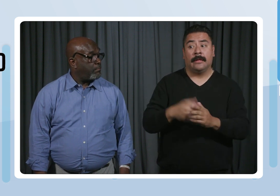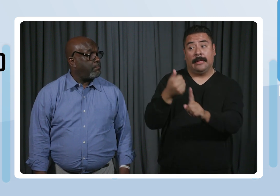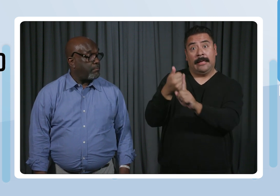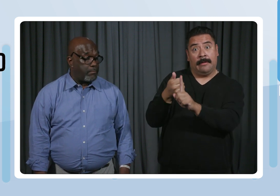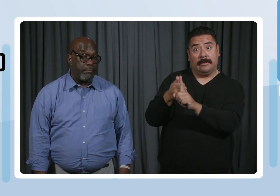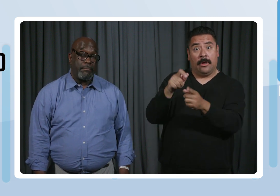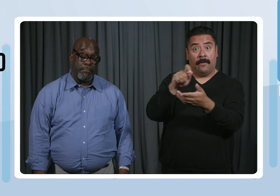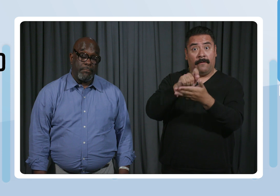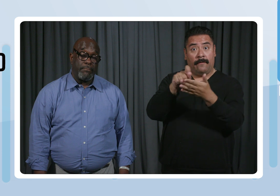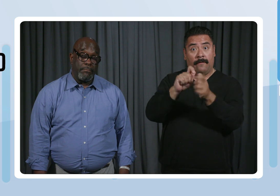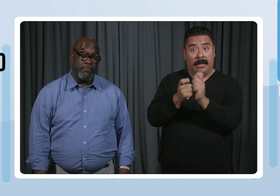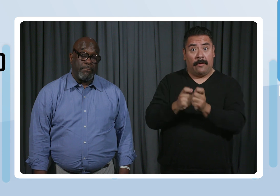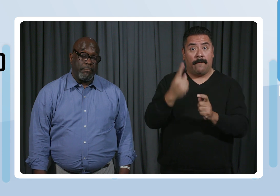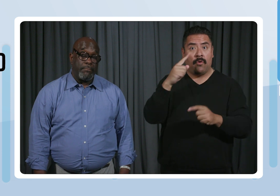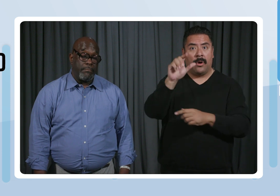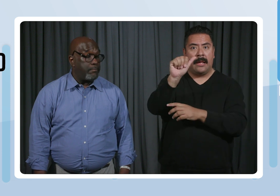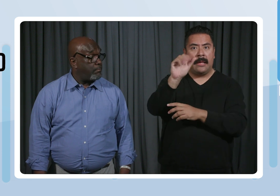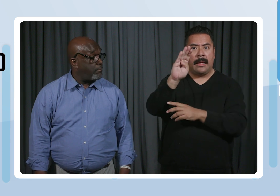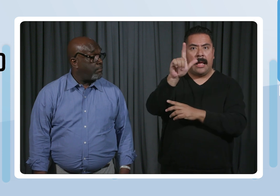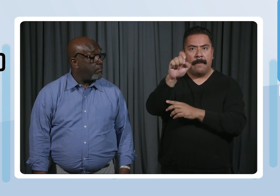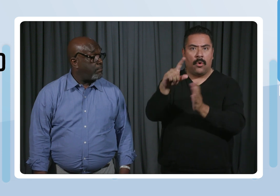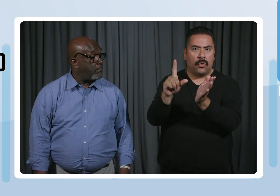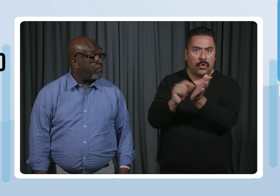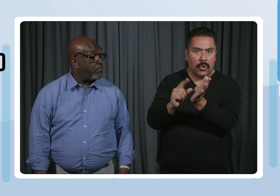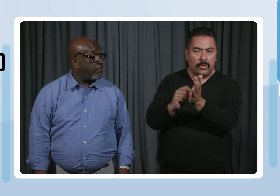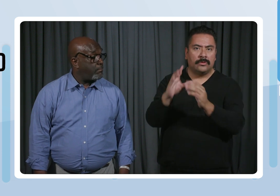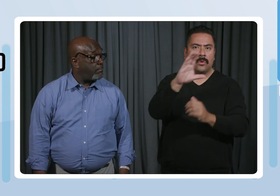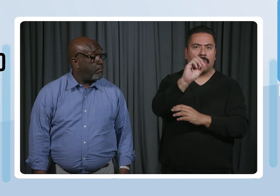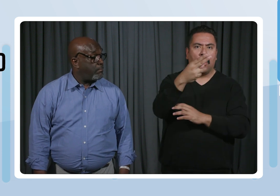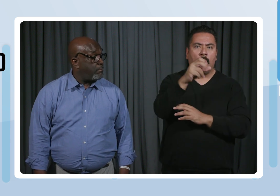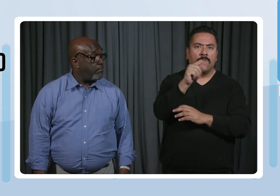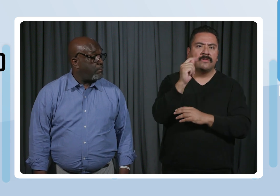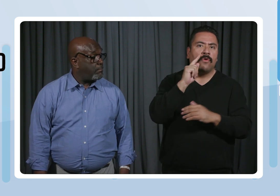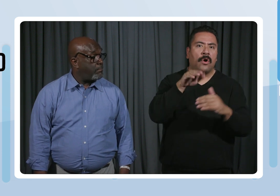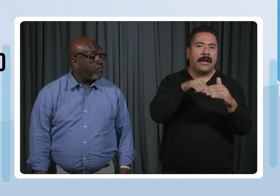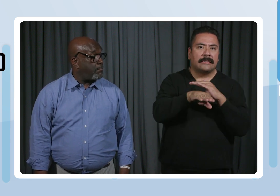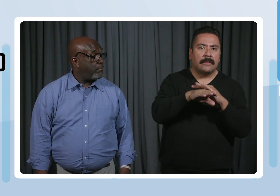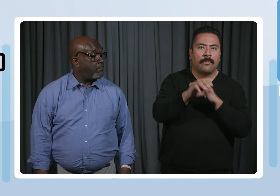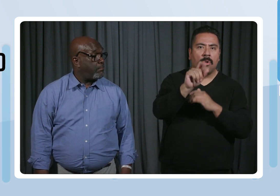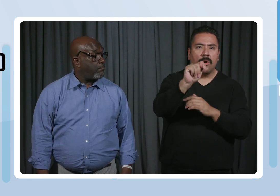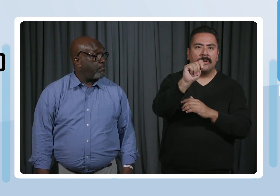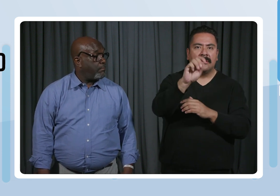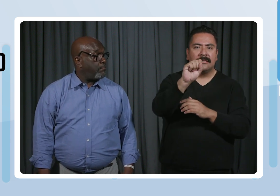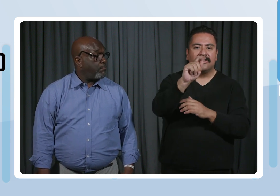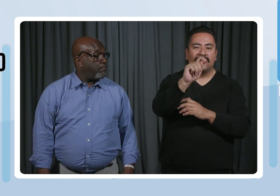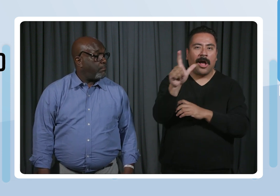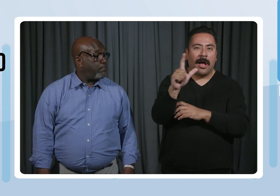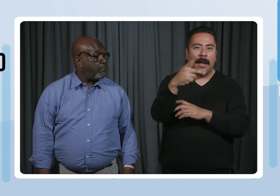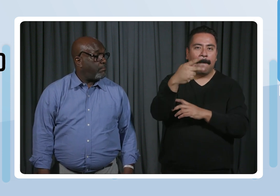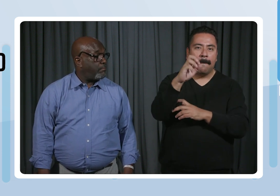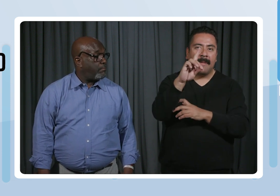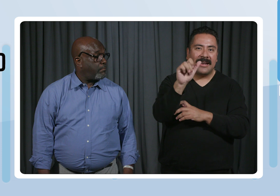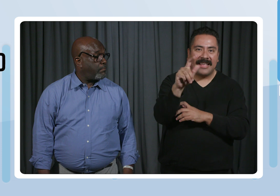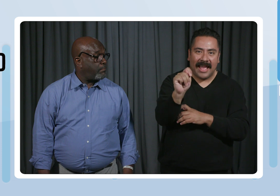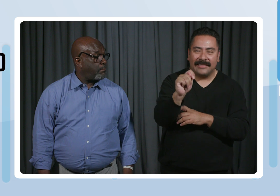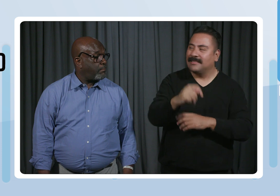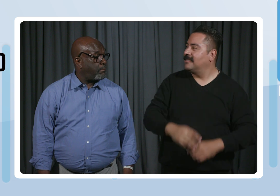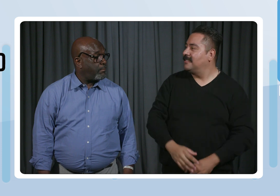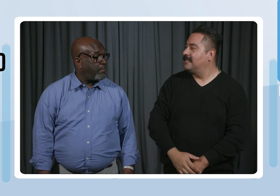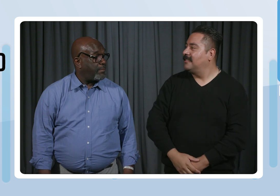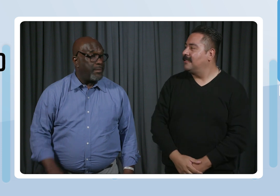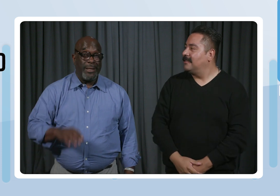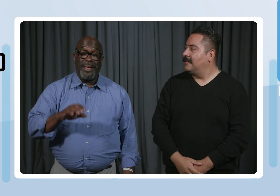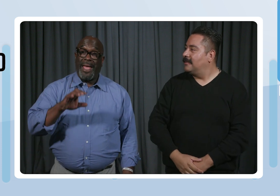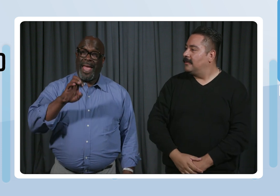an editor for Able News and is co-host of the Accessible Stall podcast. Well, Emily, thank you